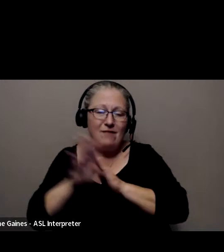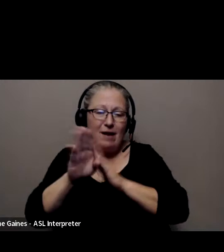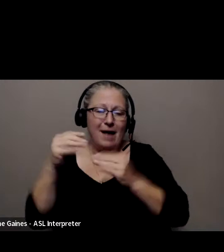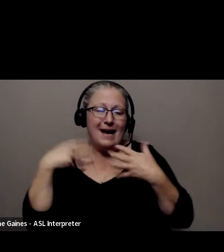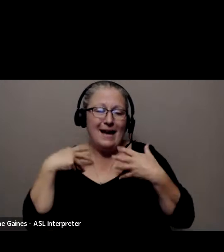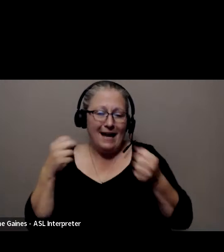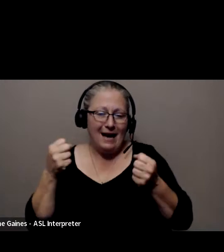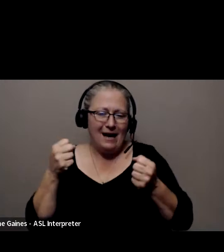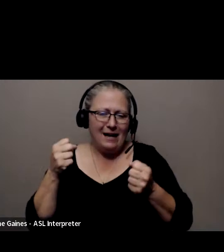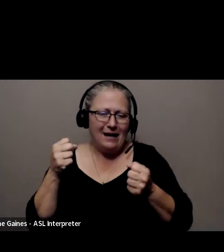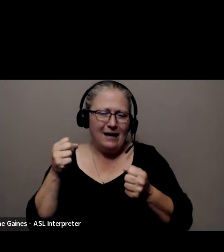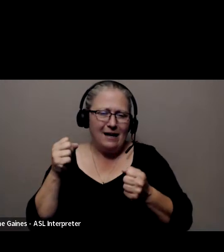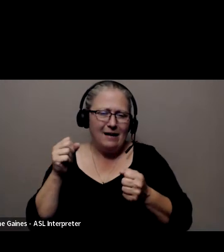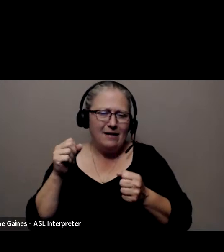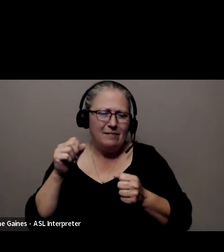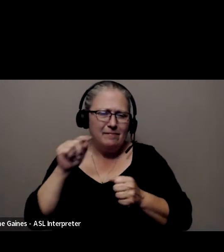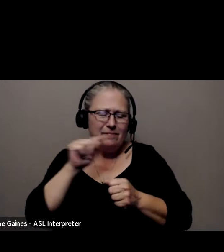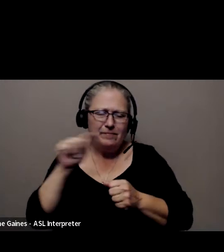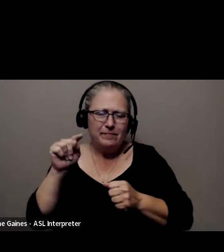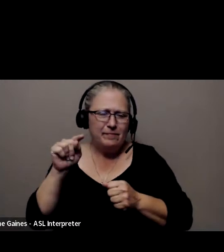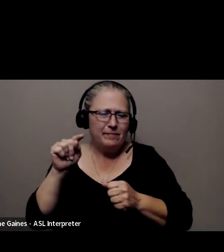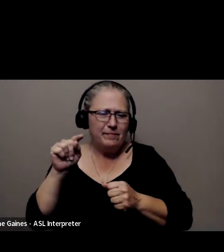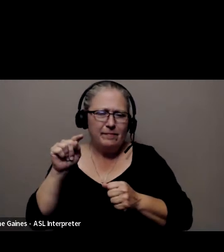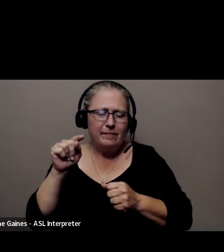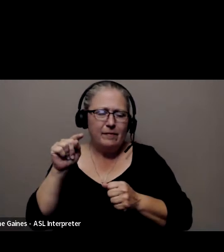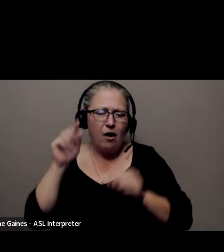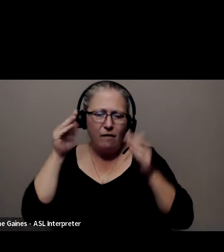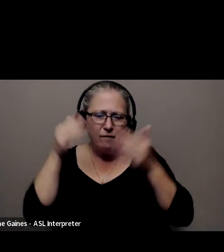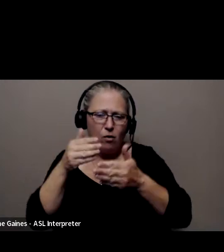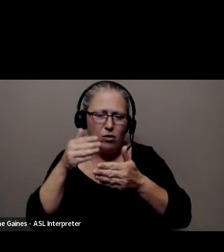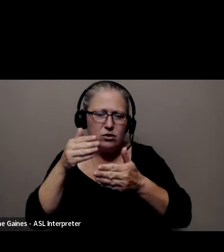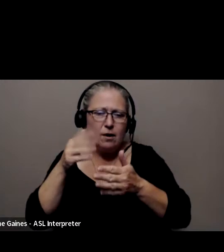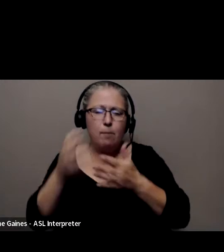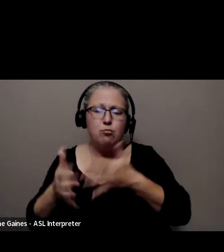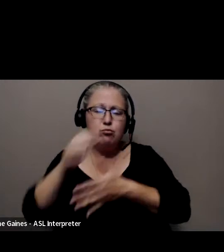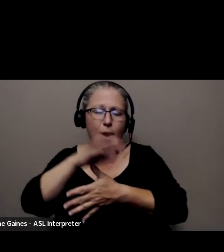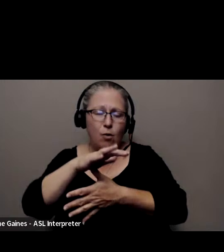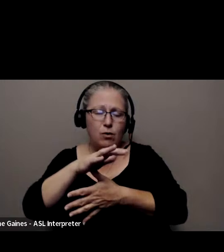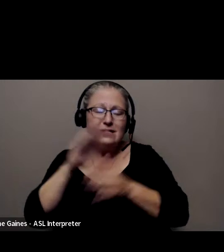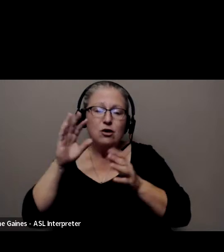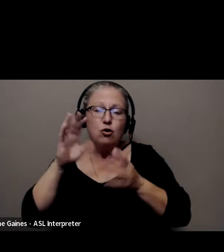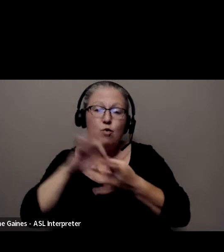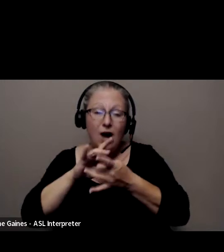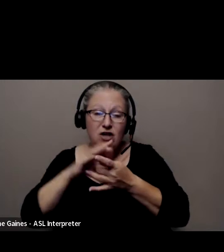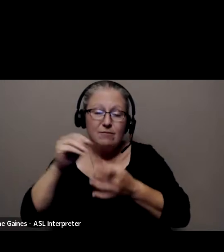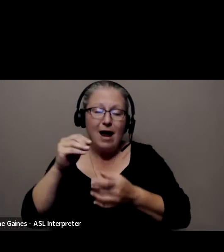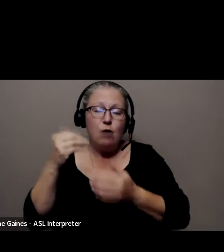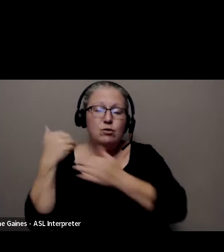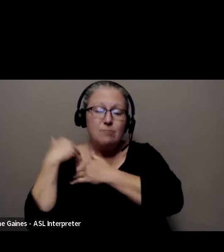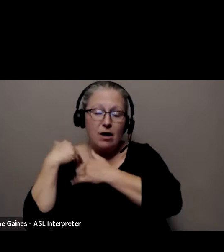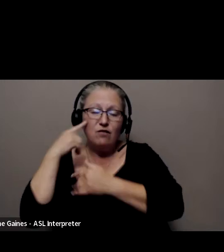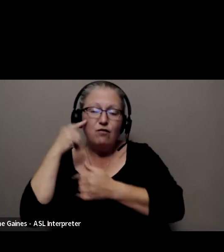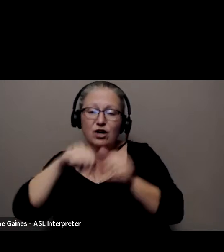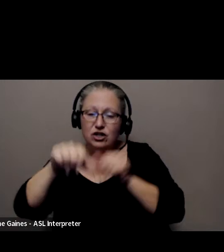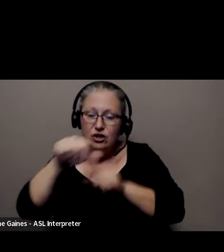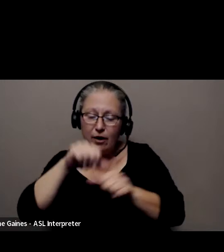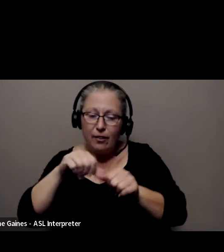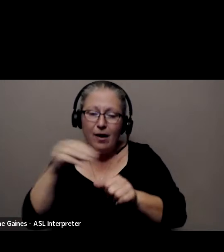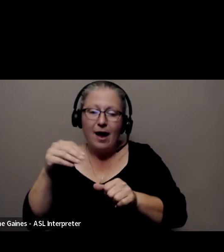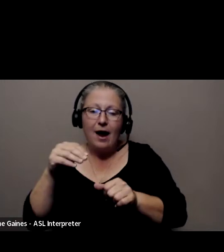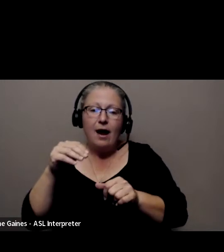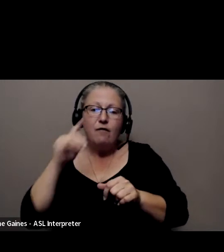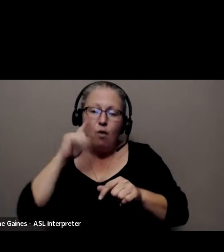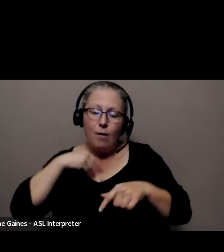In Lakesh and humanizing pedagogy focuses on prioritizing our relationships and responsibility to one another in order to foster